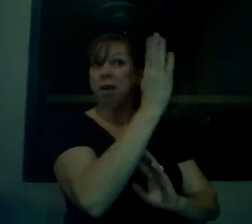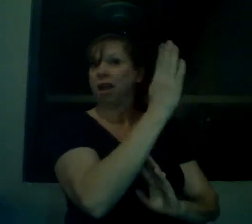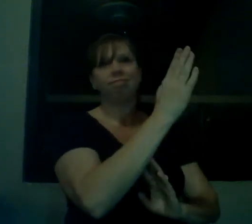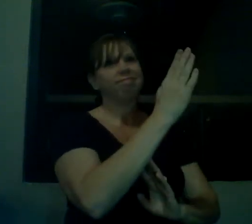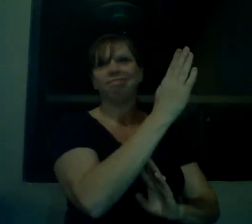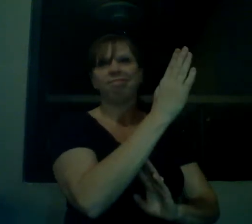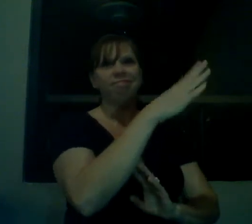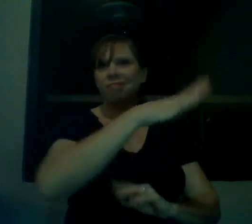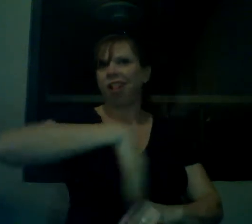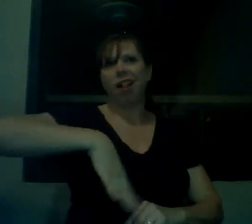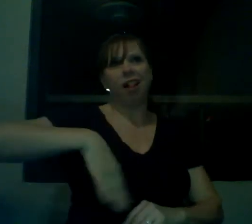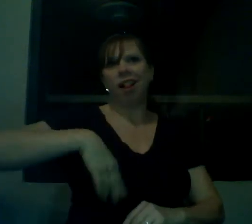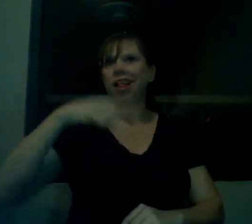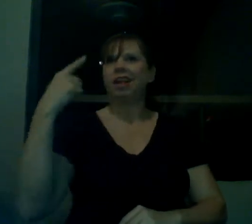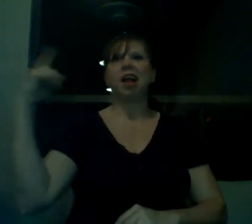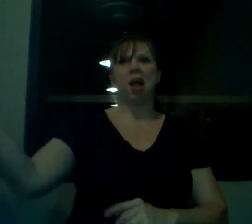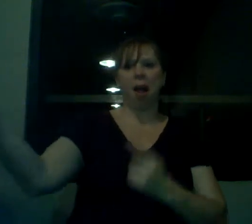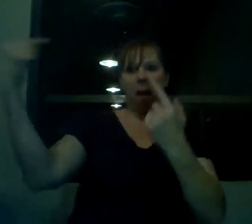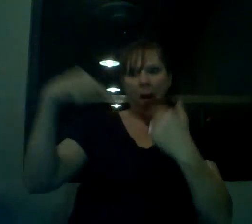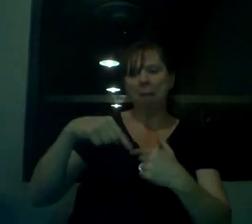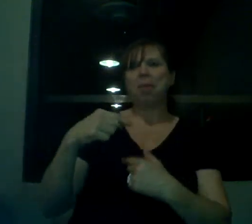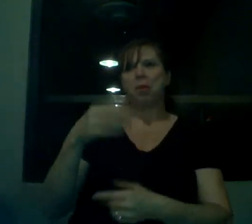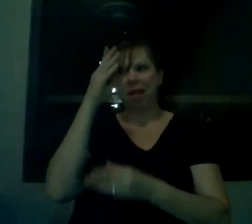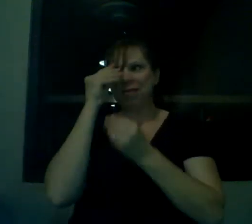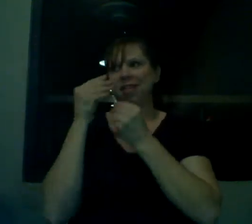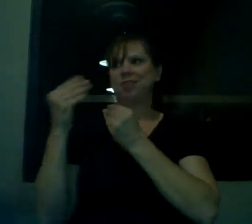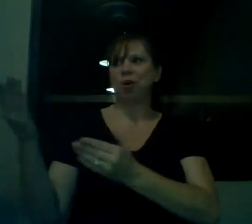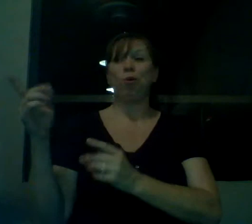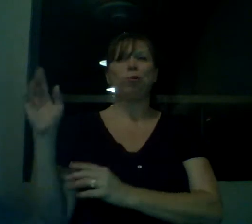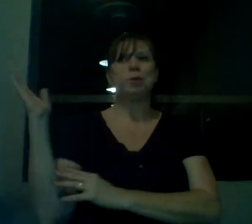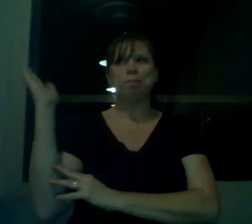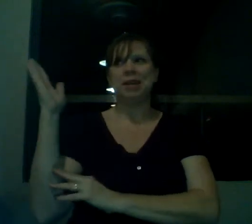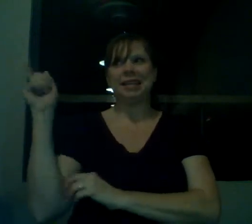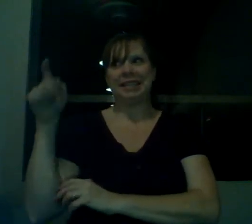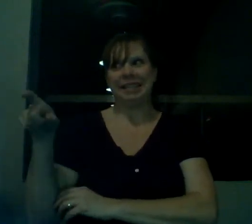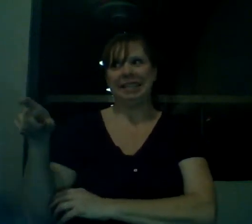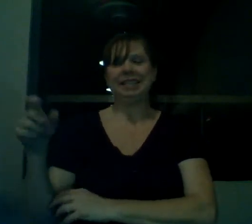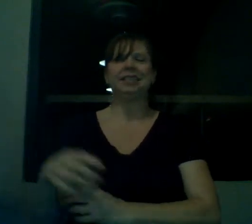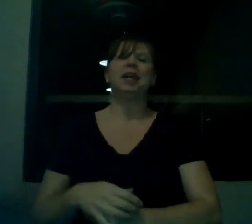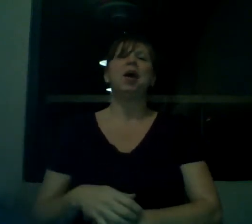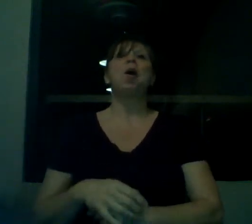what's going to happen. Okay, Shelley. Shelley is going to talk to us about our next